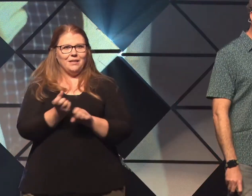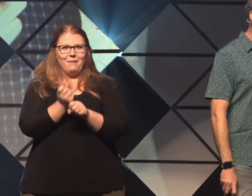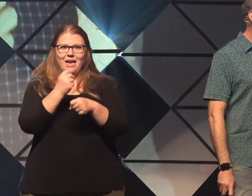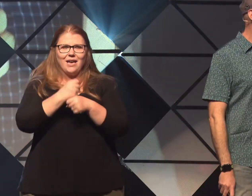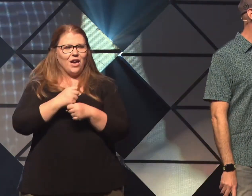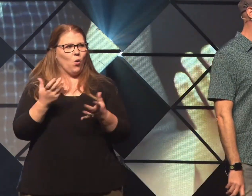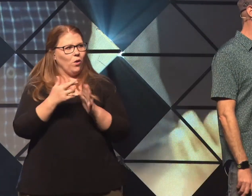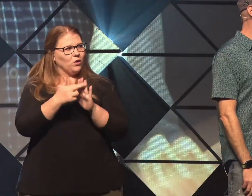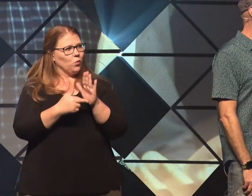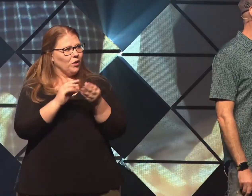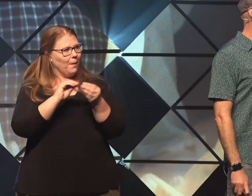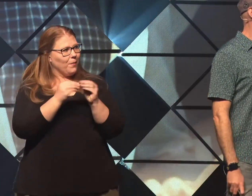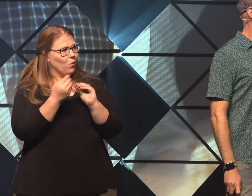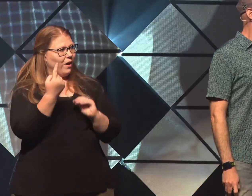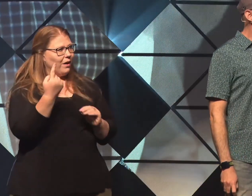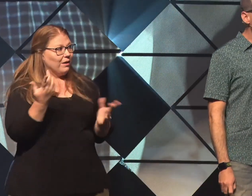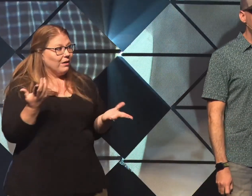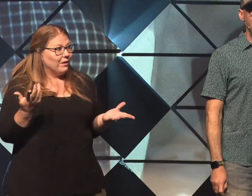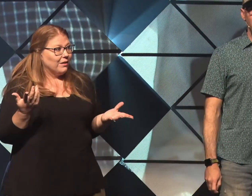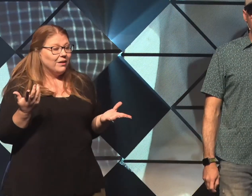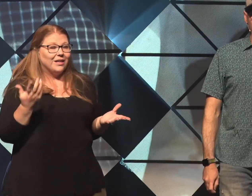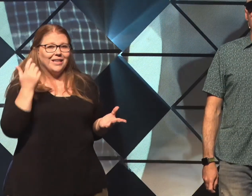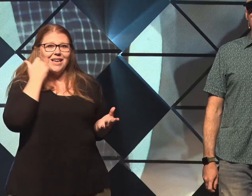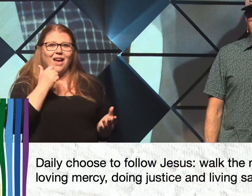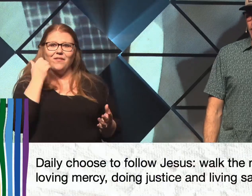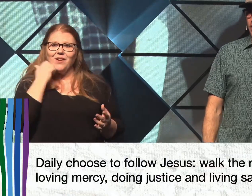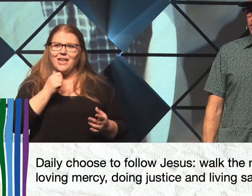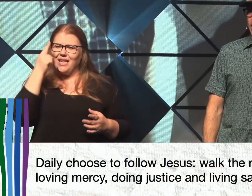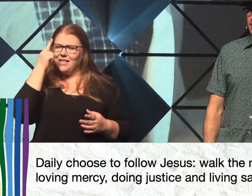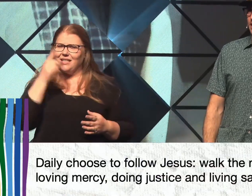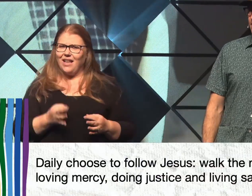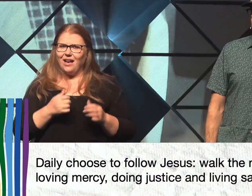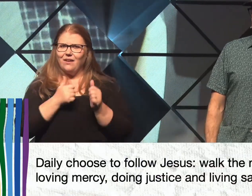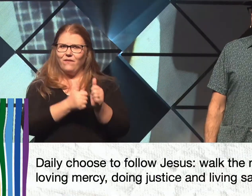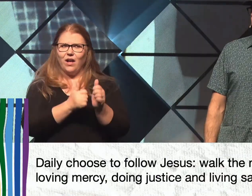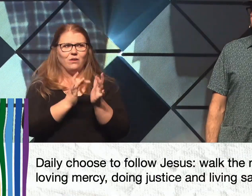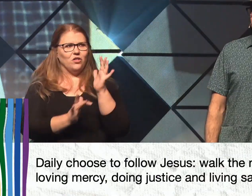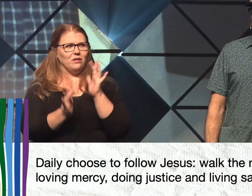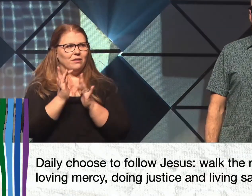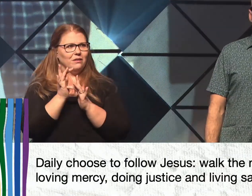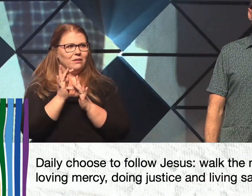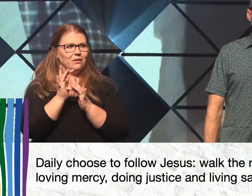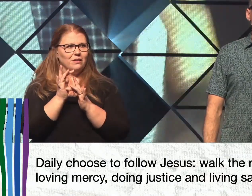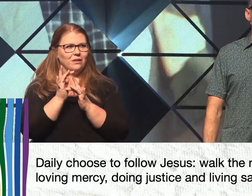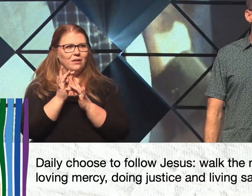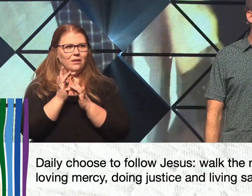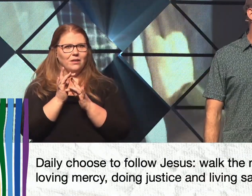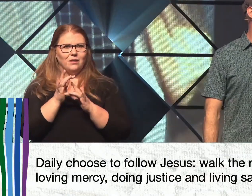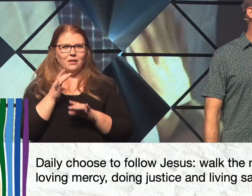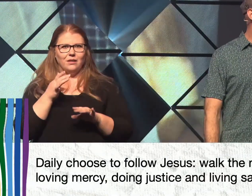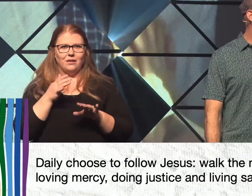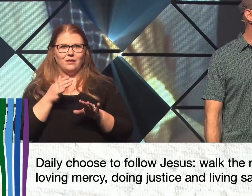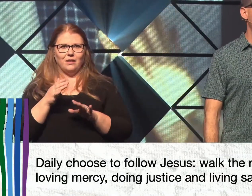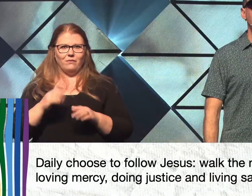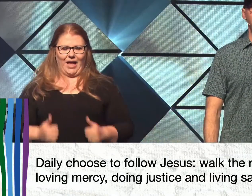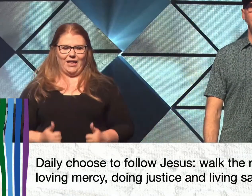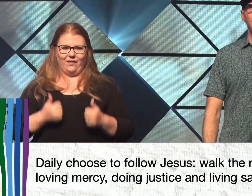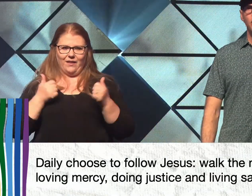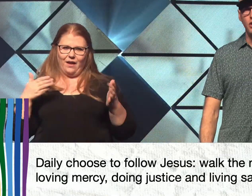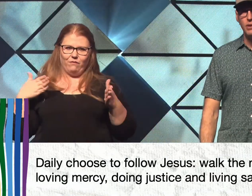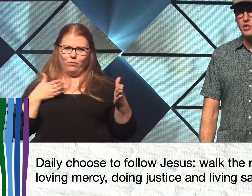on. What's rule number 1? Daily choose to follow Jesus. Walk the narrow path of loving